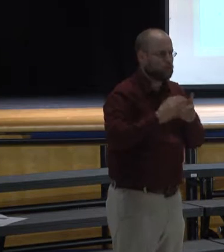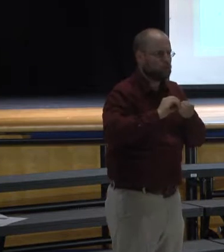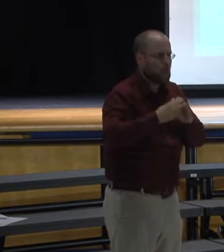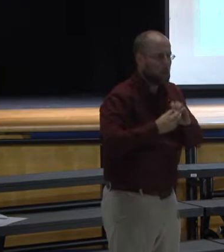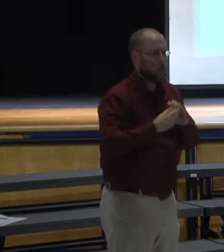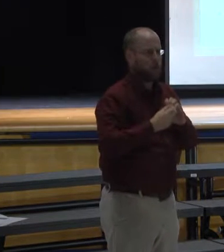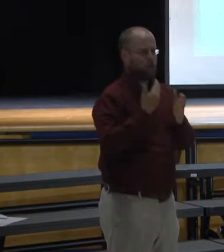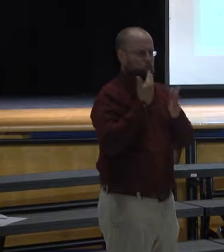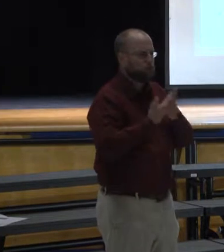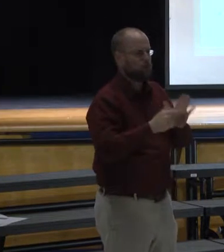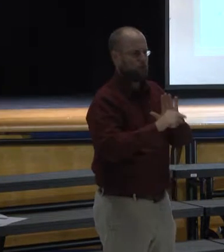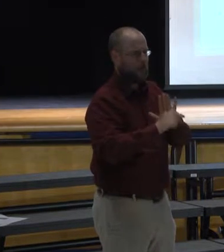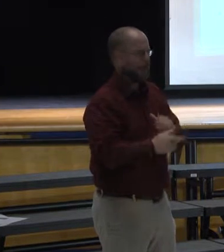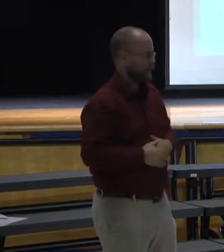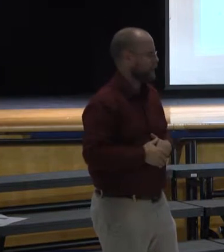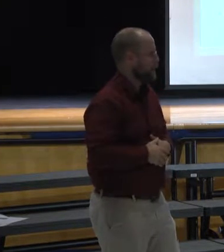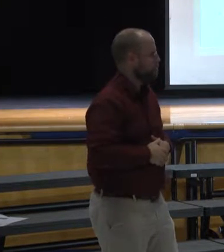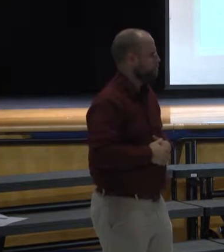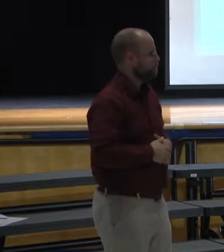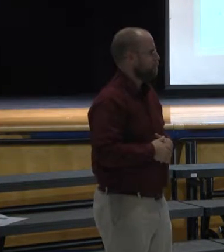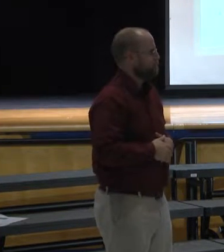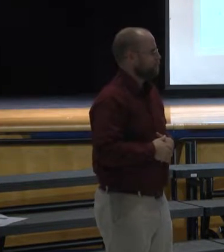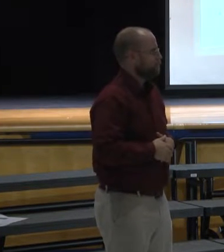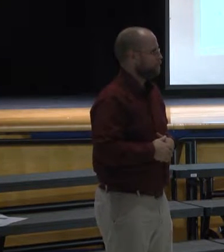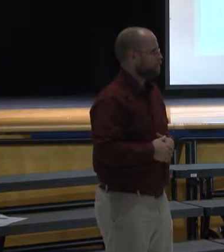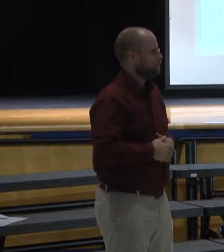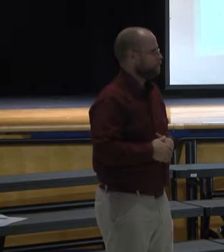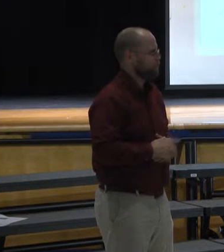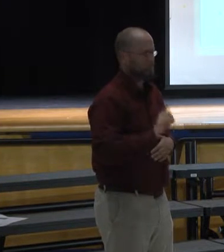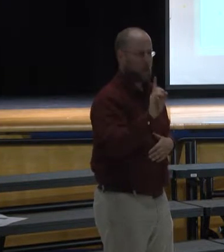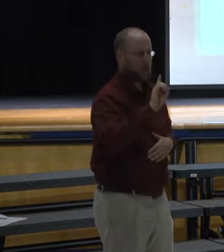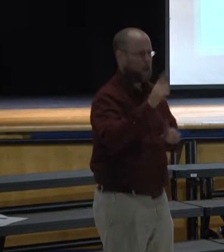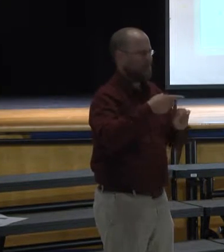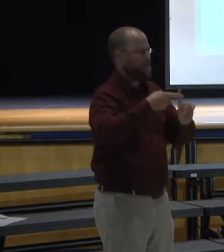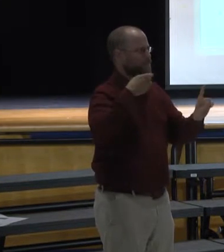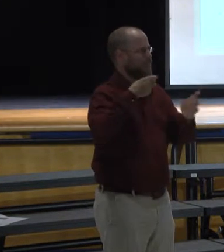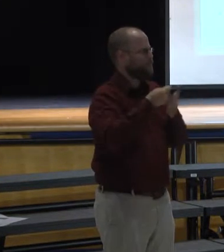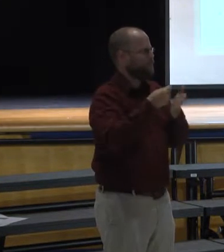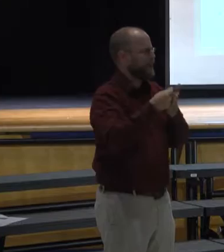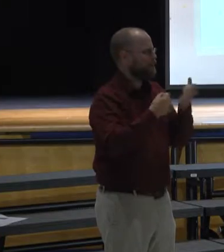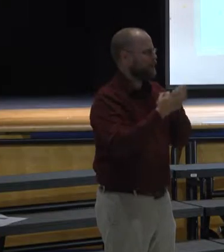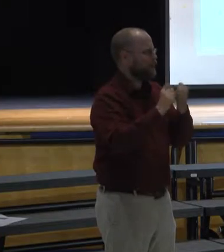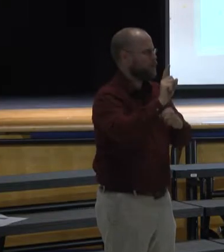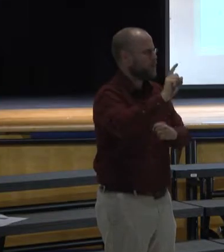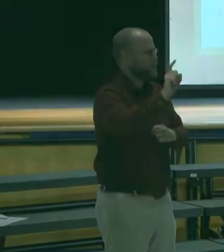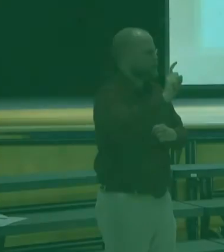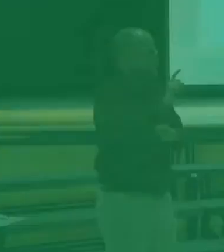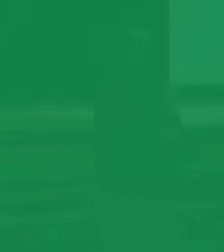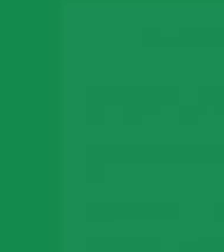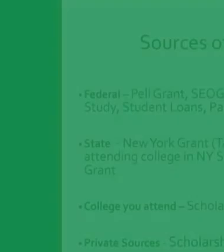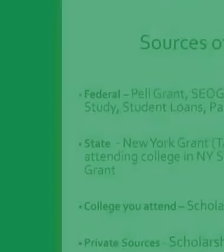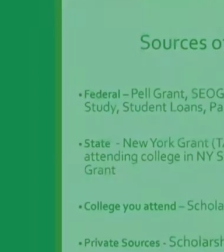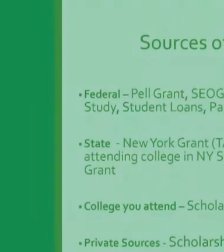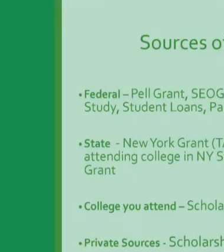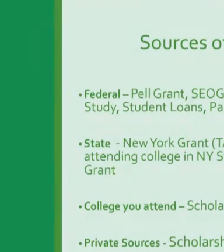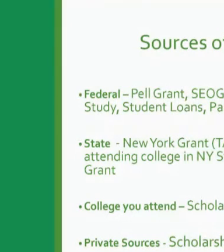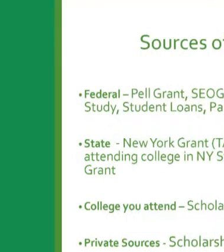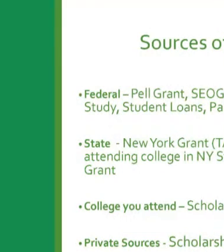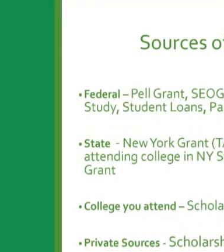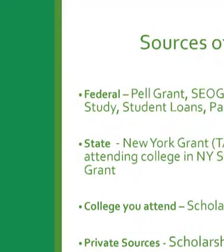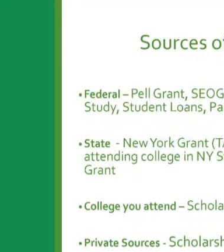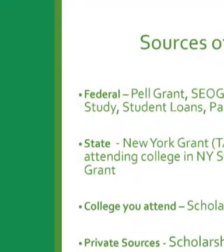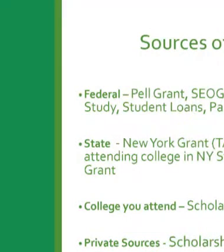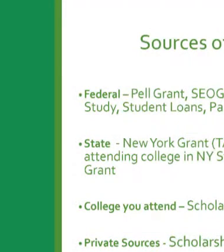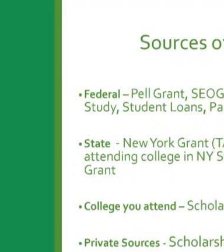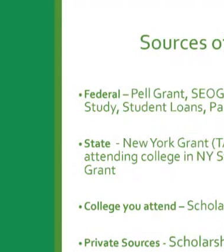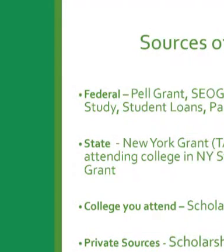All right. So what are the sources of financial aid? Where does it come from? Basically, the federal government is a big